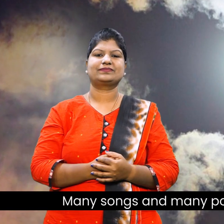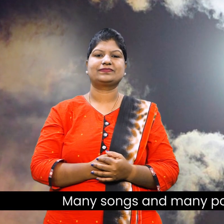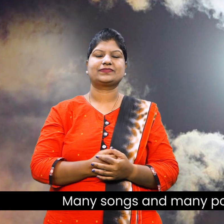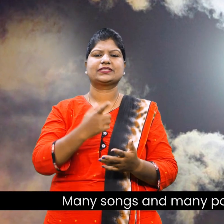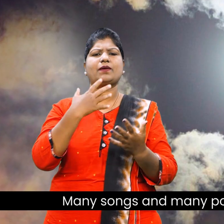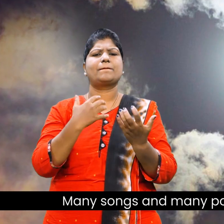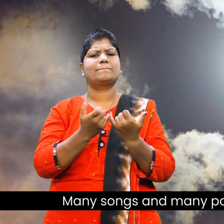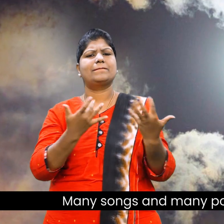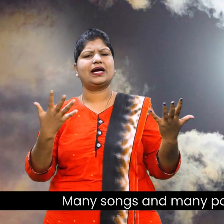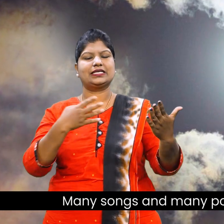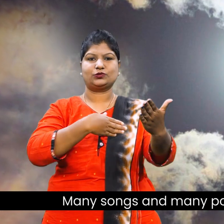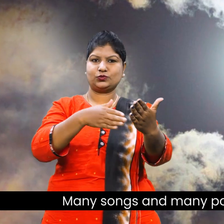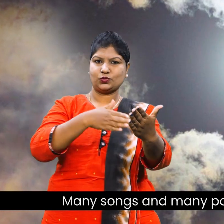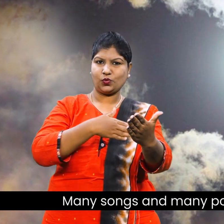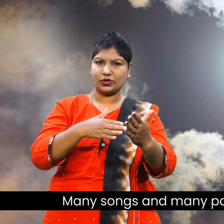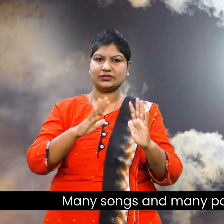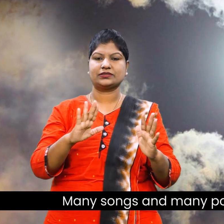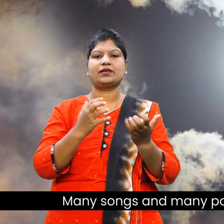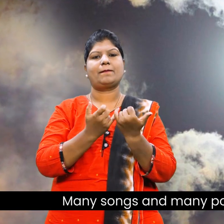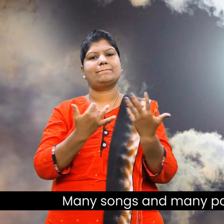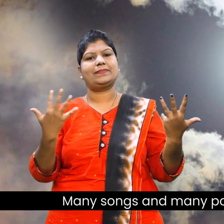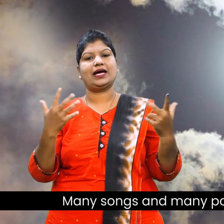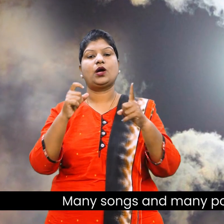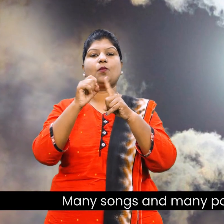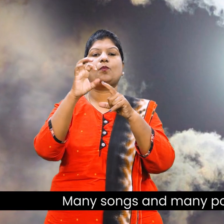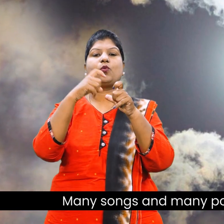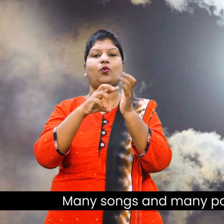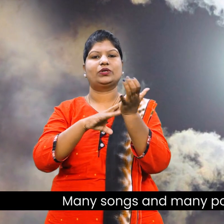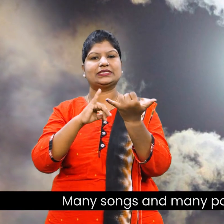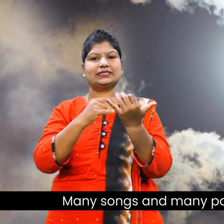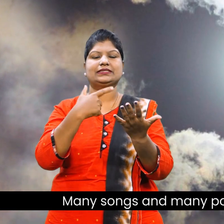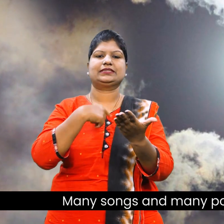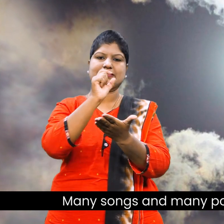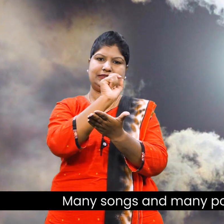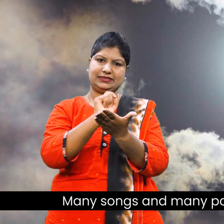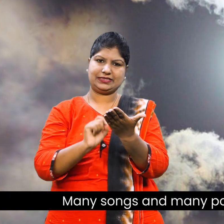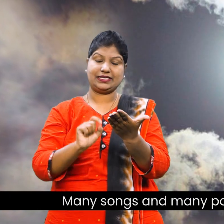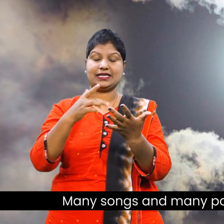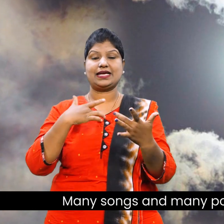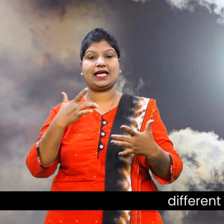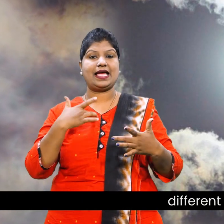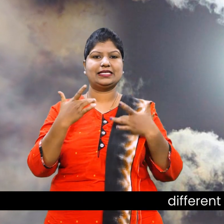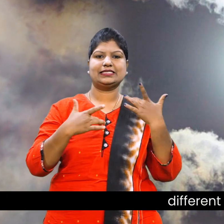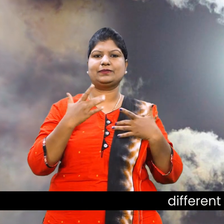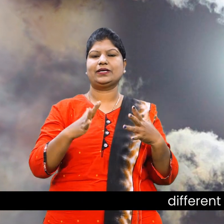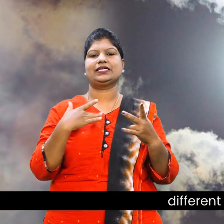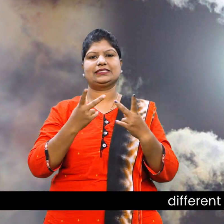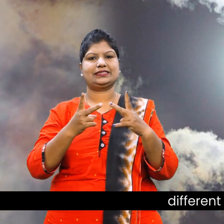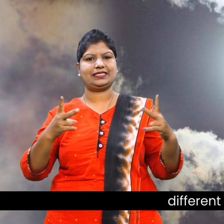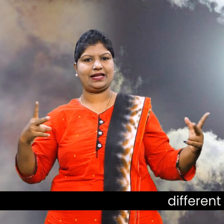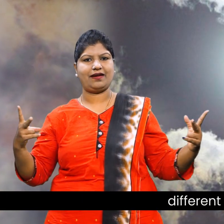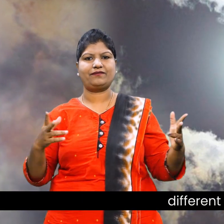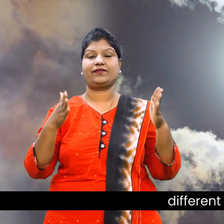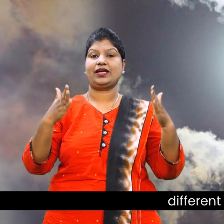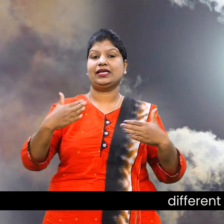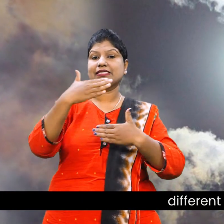Many songs and many poems are written by the inspiration of different phases of